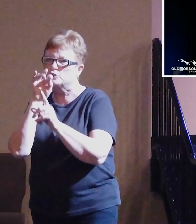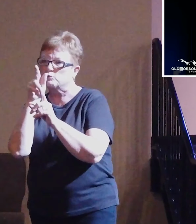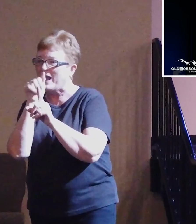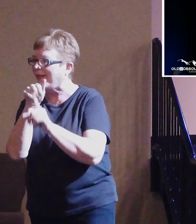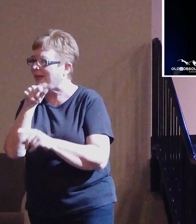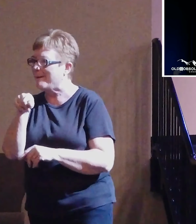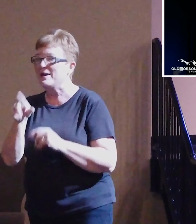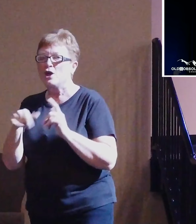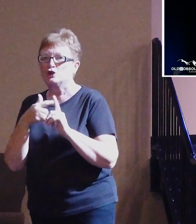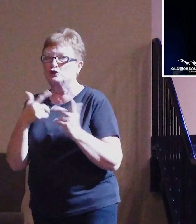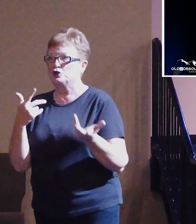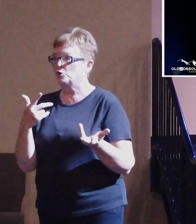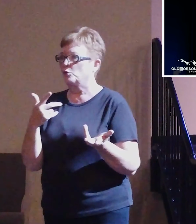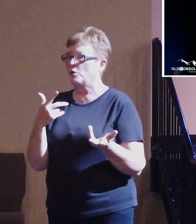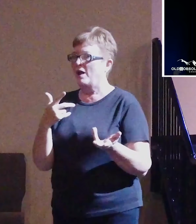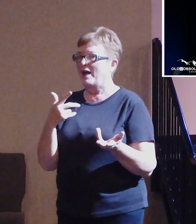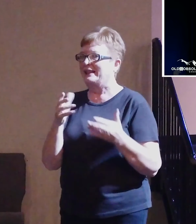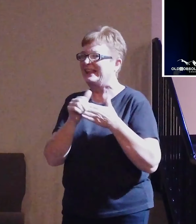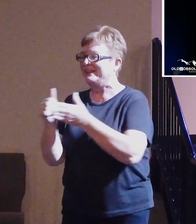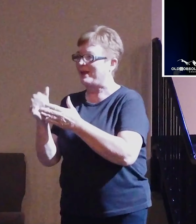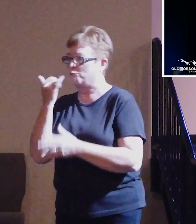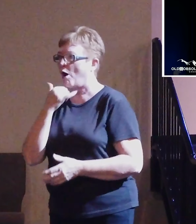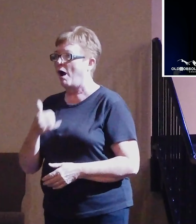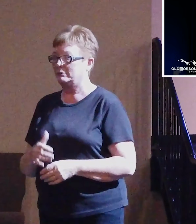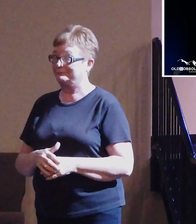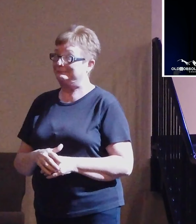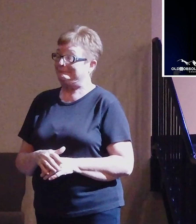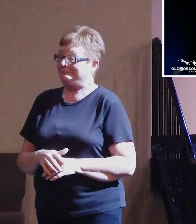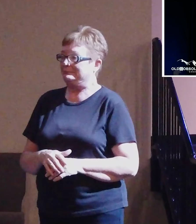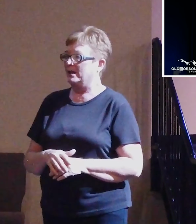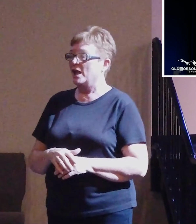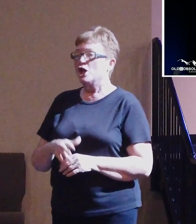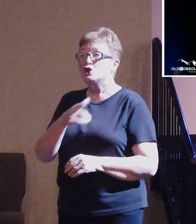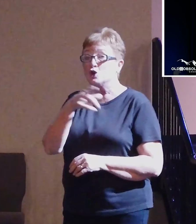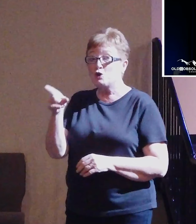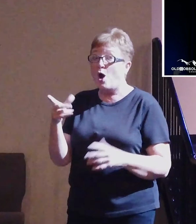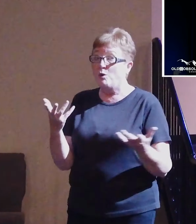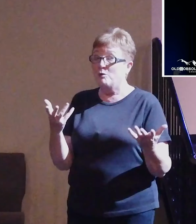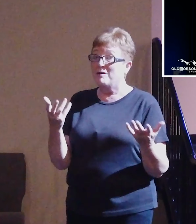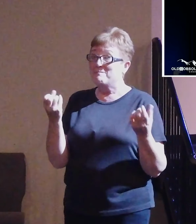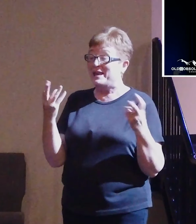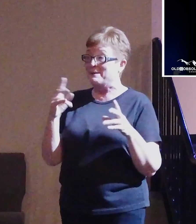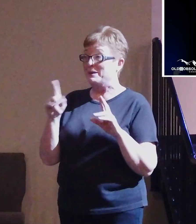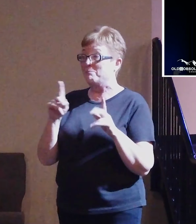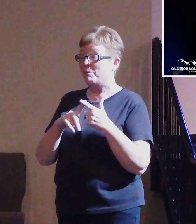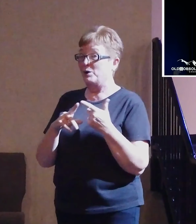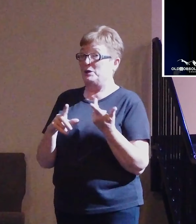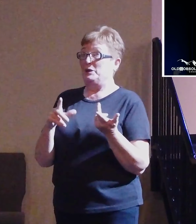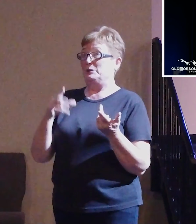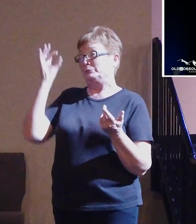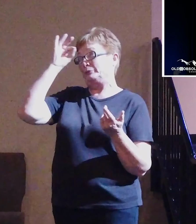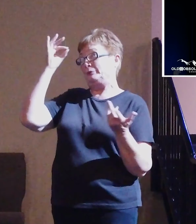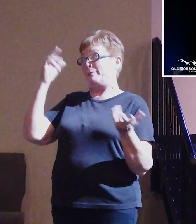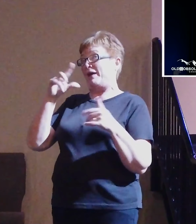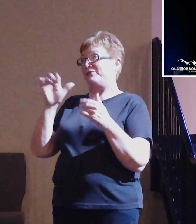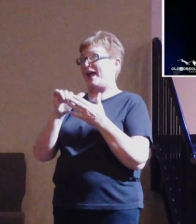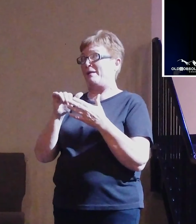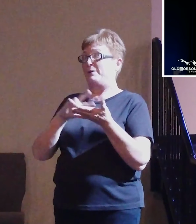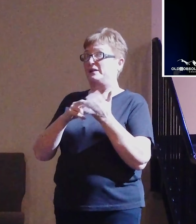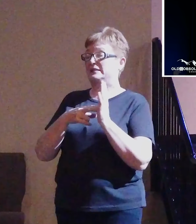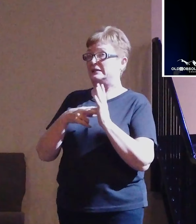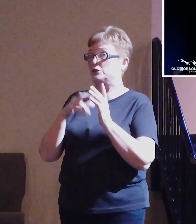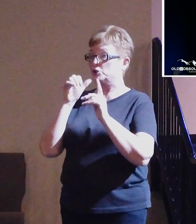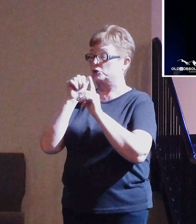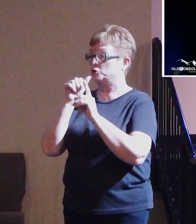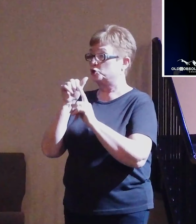mislead them. Now listen to this, really important because a lot of people aren't nuanced in this regard, but we need to be. To deceive someone is to